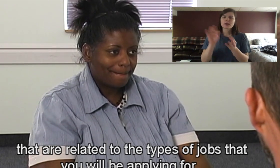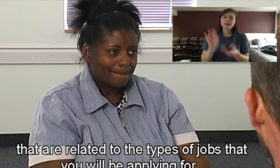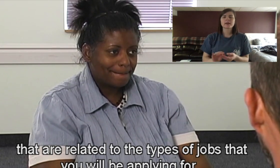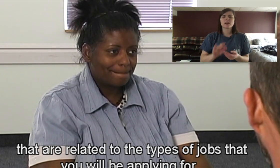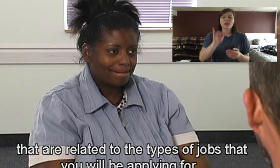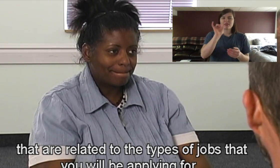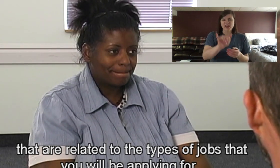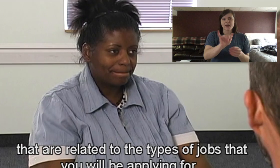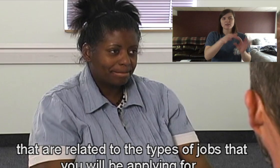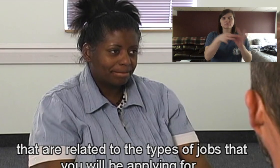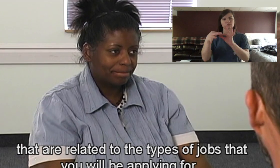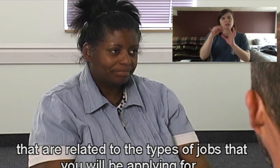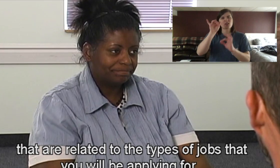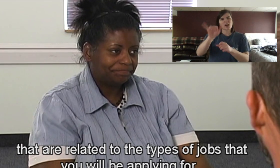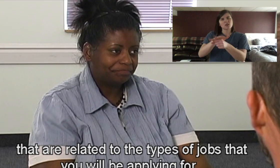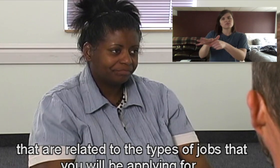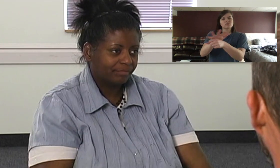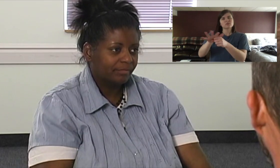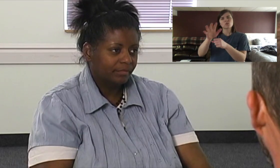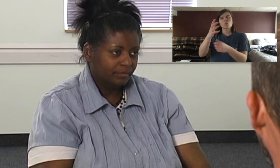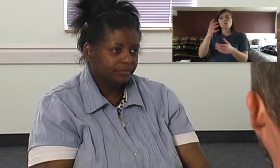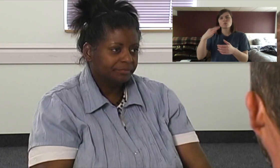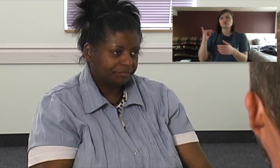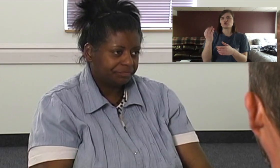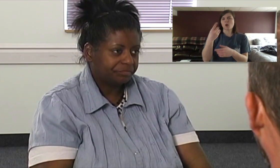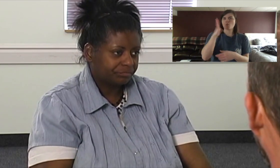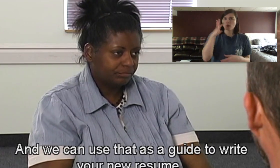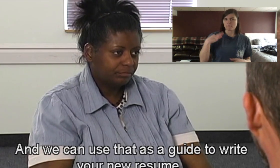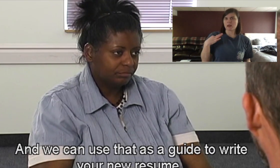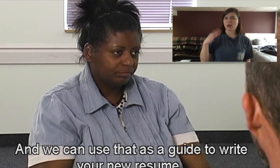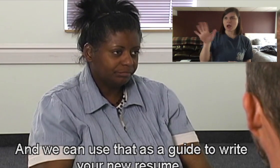related to the different types of jobs that you're going to be applying for.